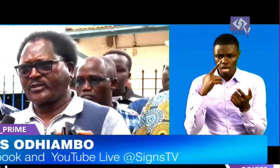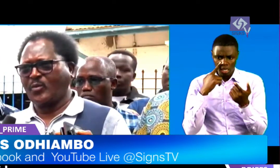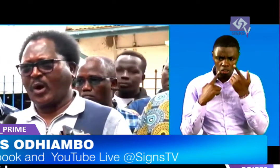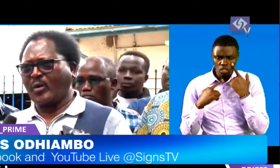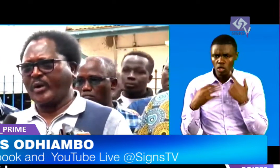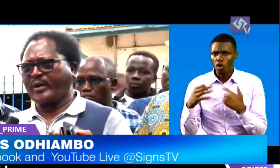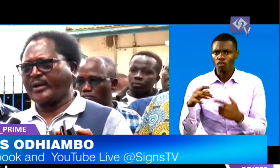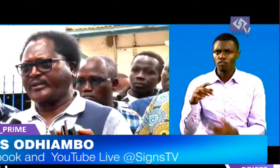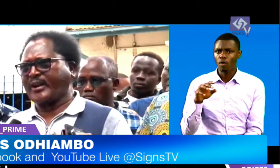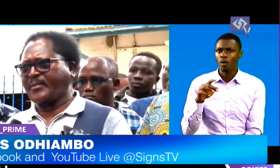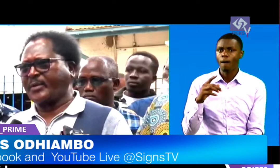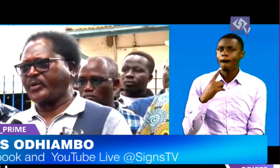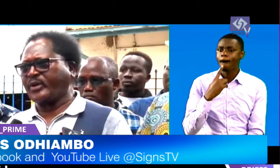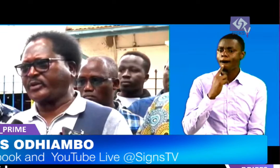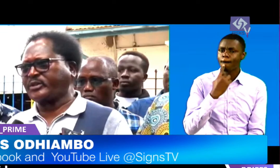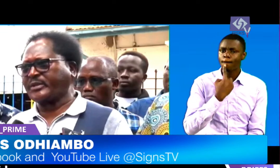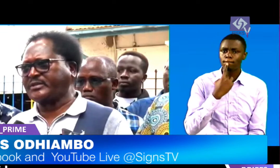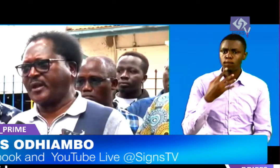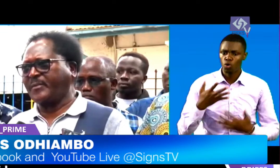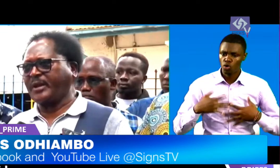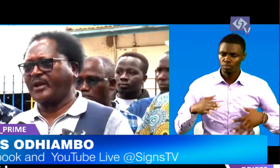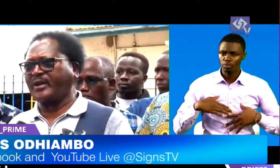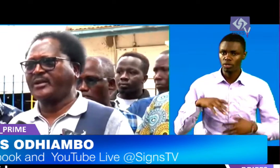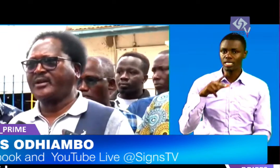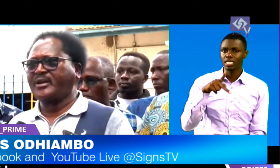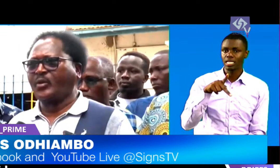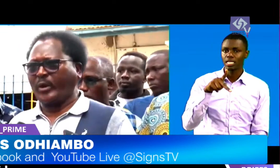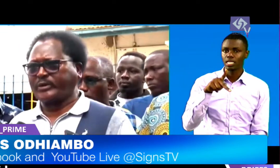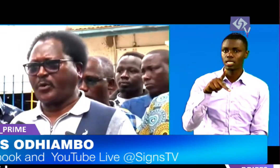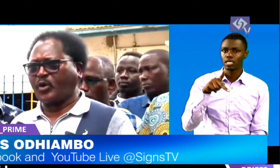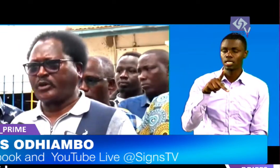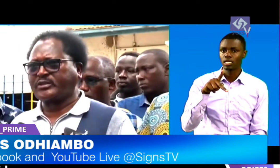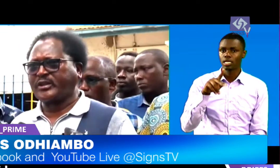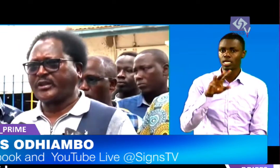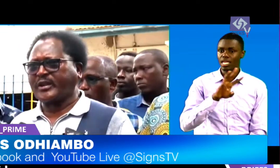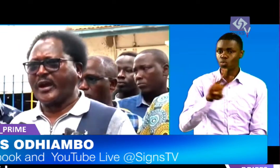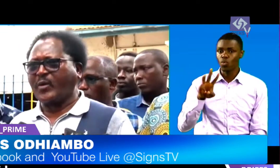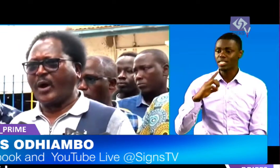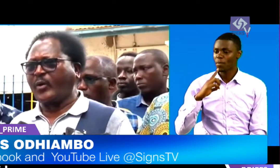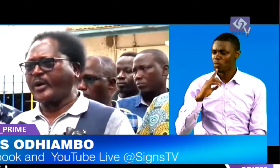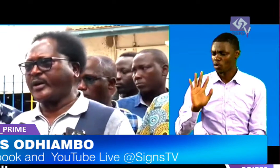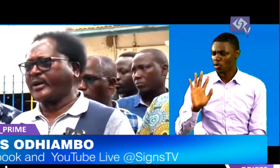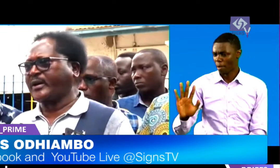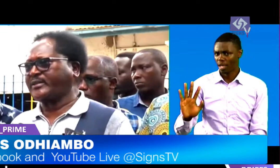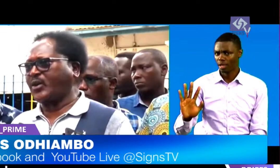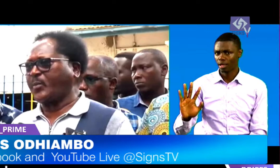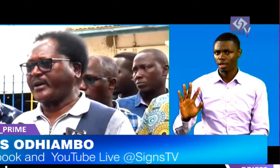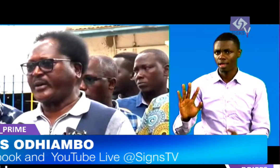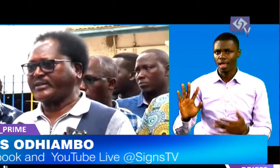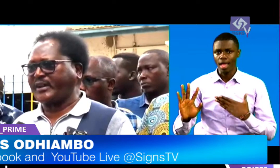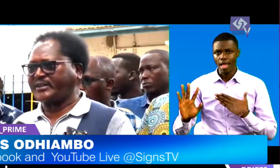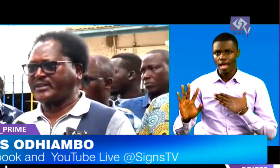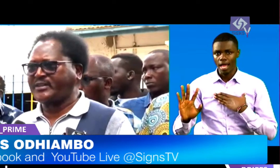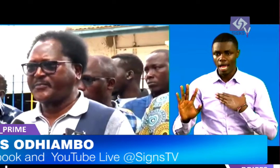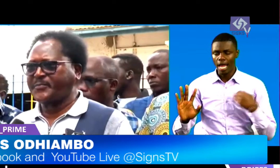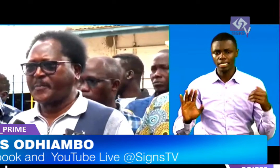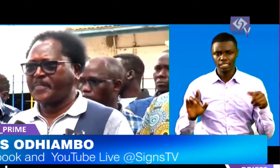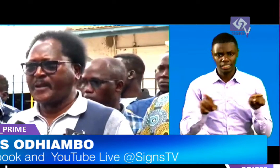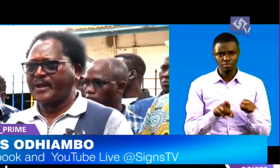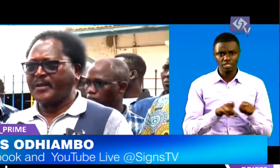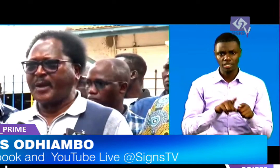Wapokot wawe katika Kapenguria constituency, West Pokot, na wawe katika upande wa